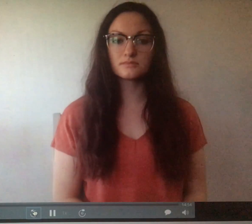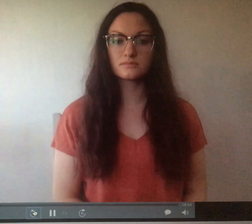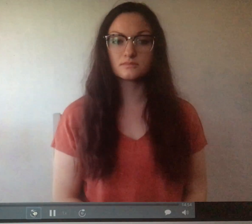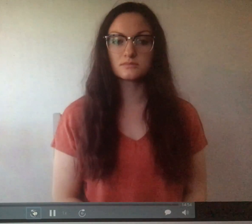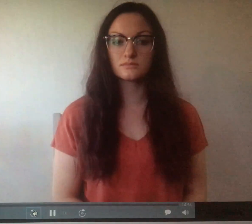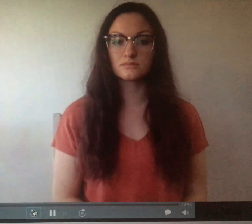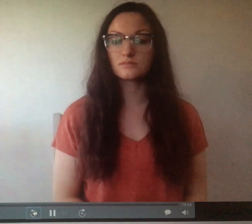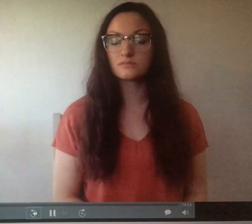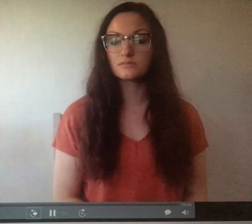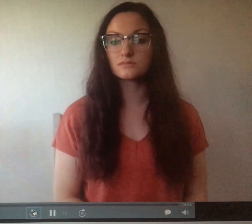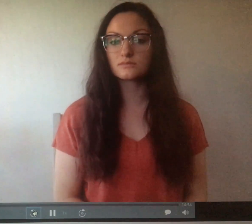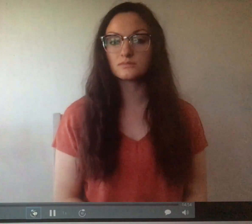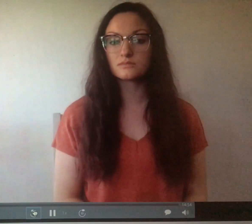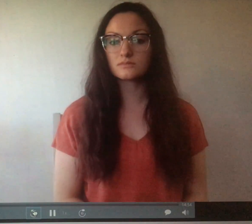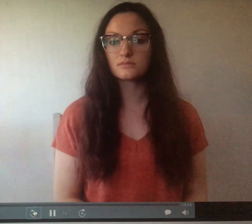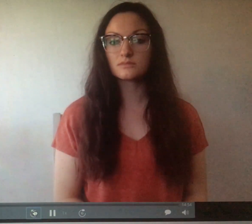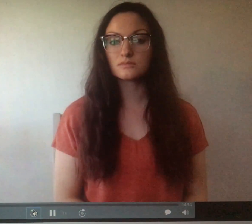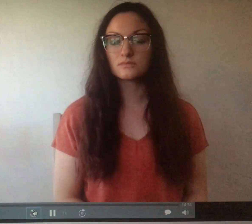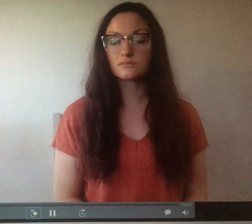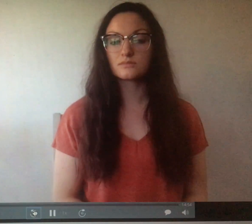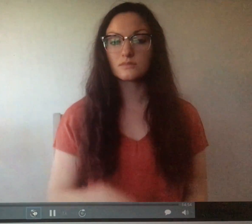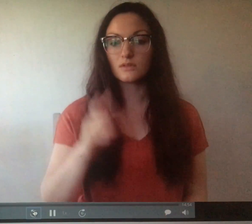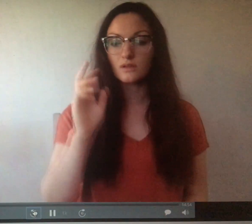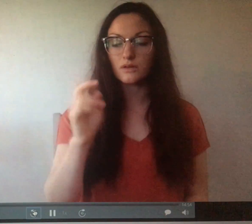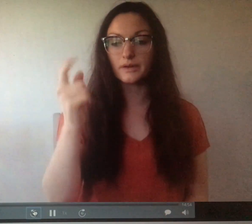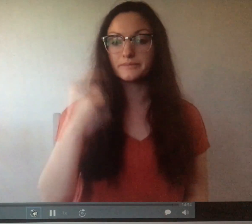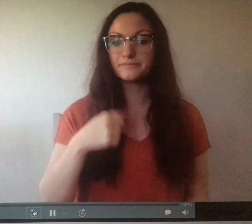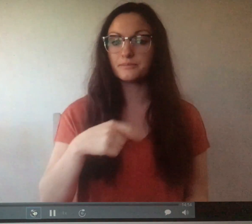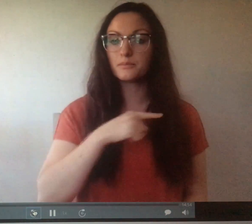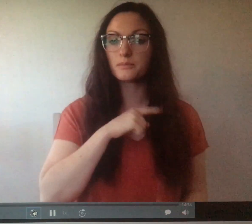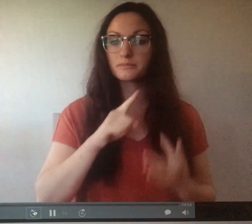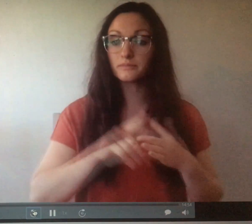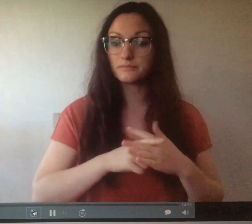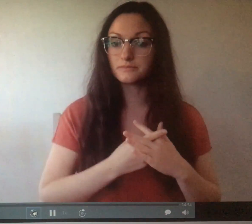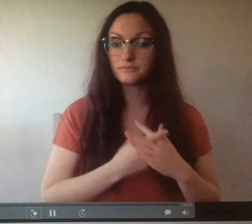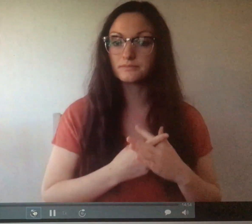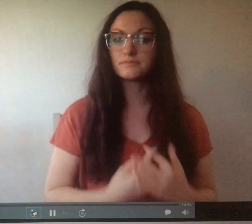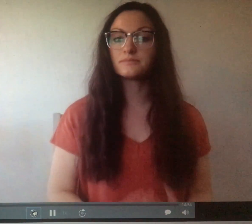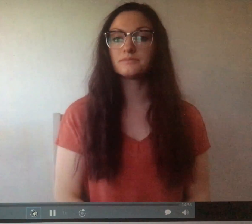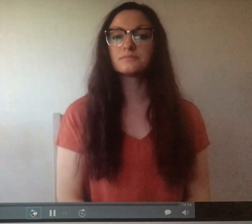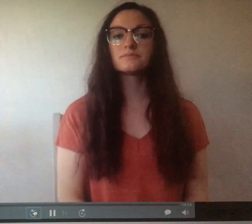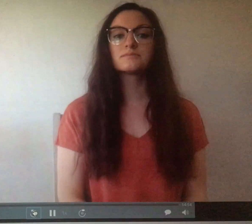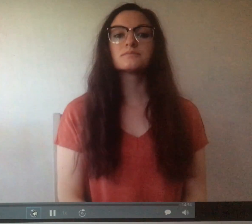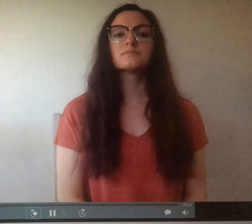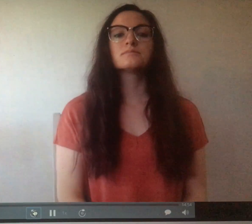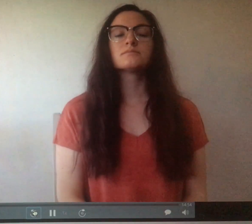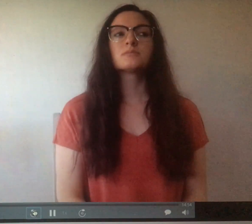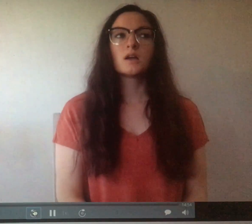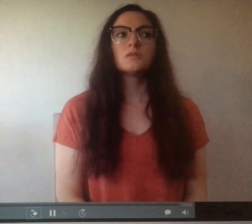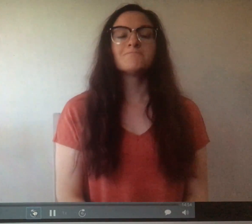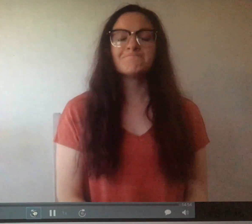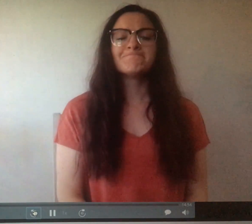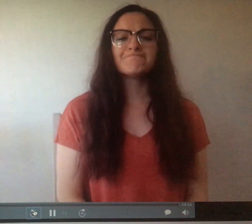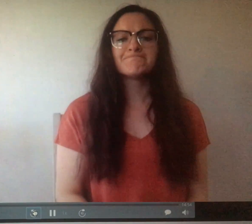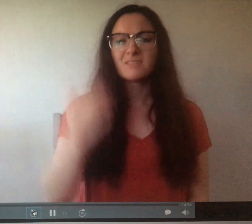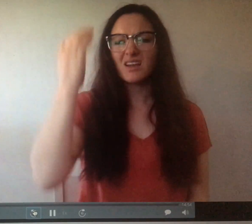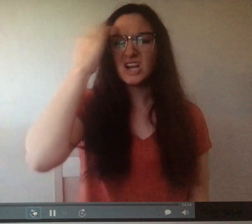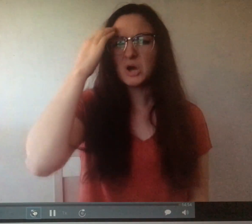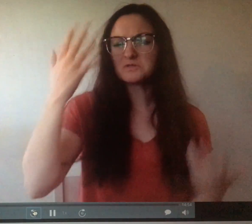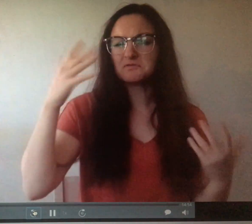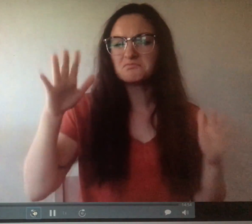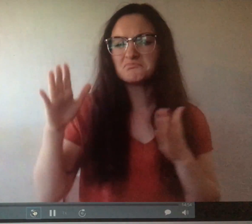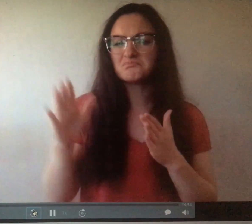Okay, we're going to get started, and I know we had planned on going through and talking